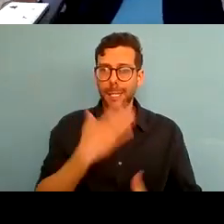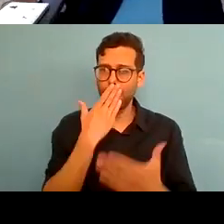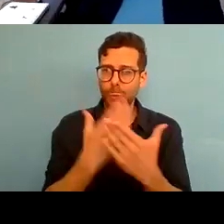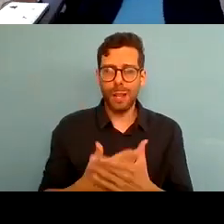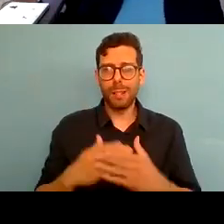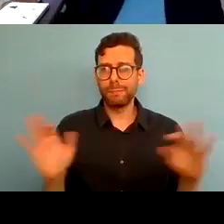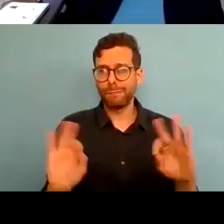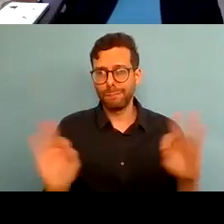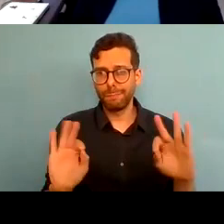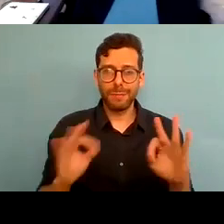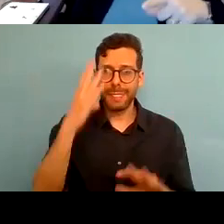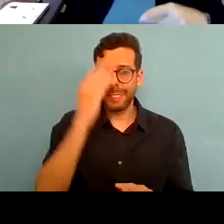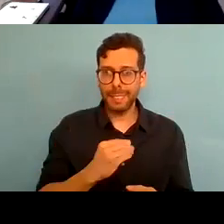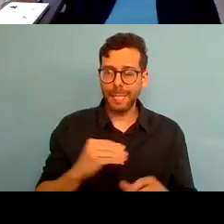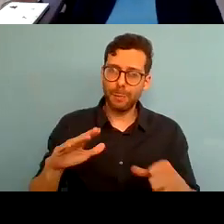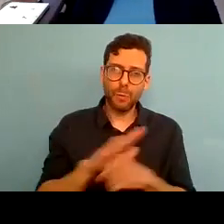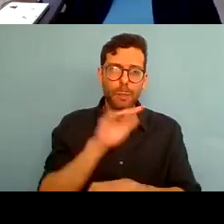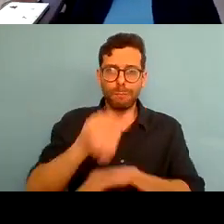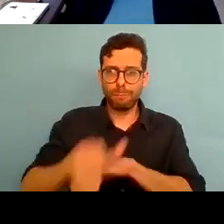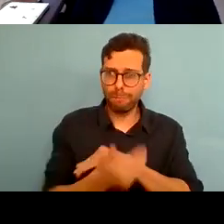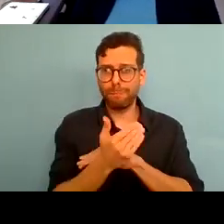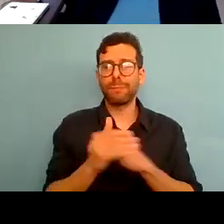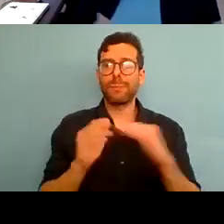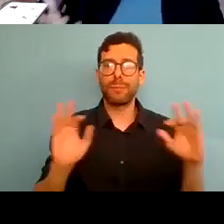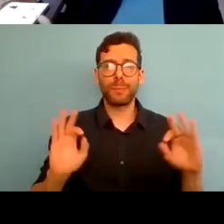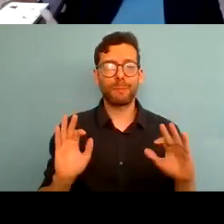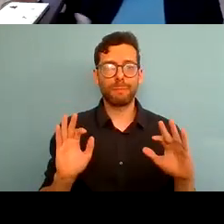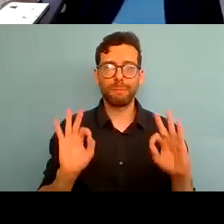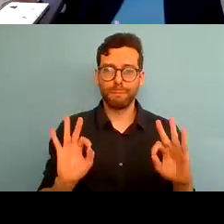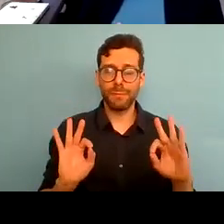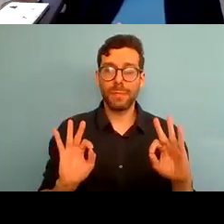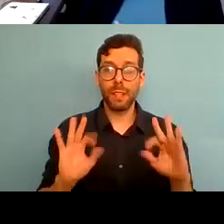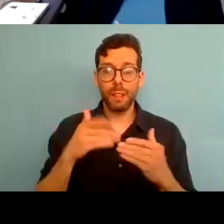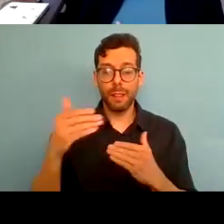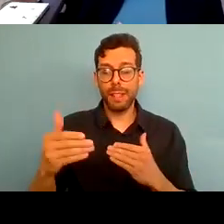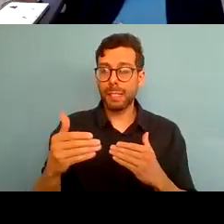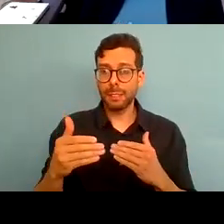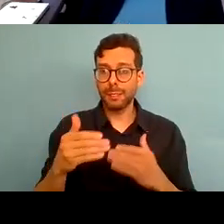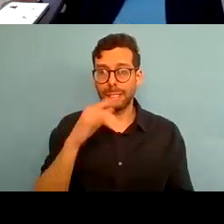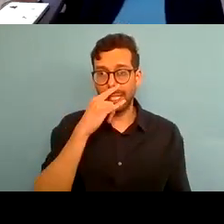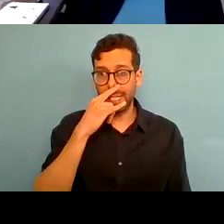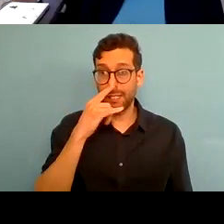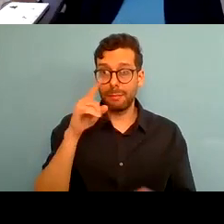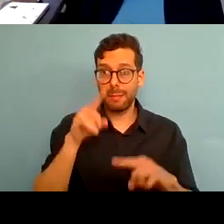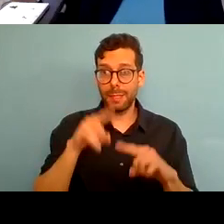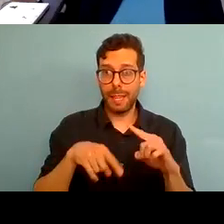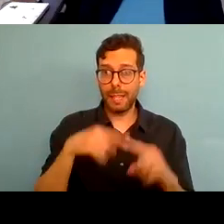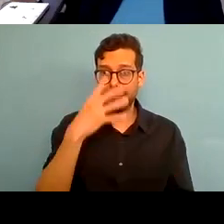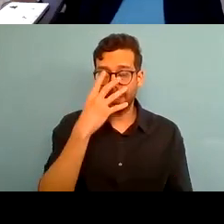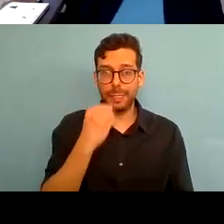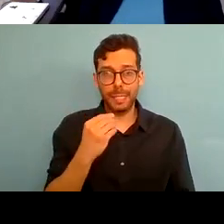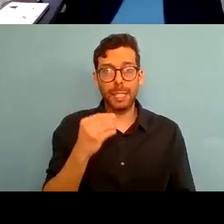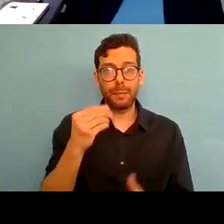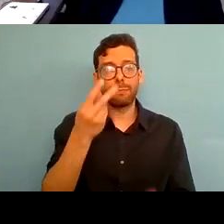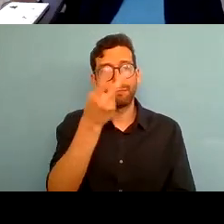night, no problem. Next kiddo in the same classroom, they can't fall asleep for 3 or 4 hours. They finally